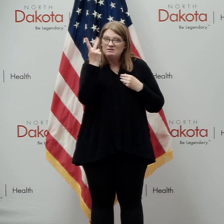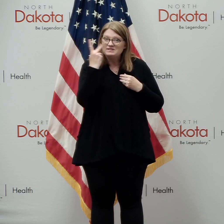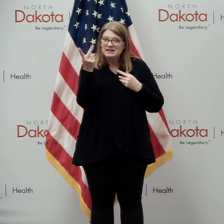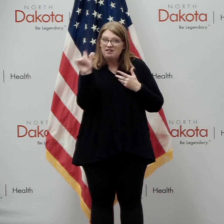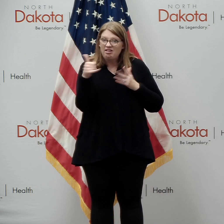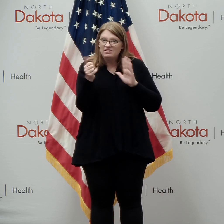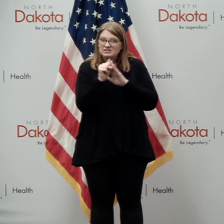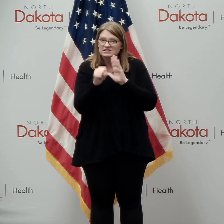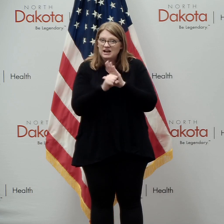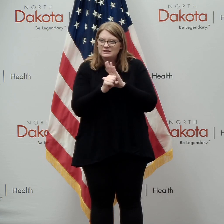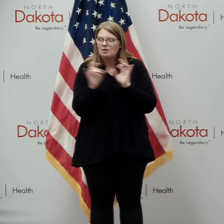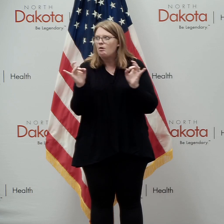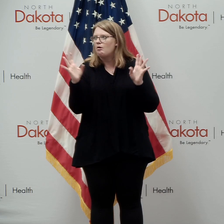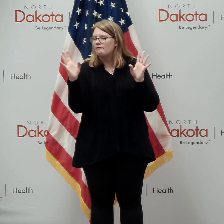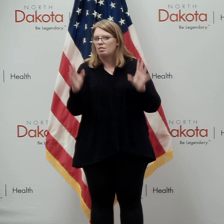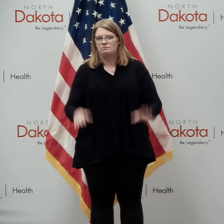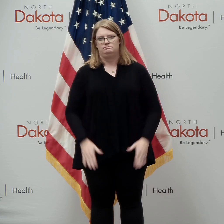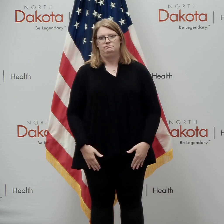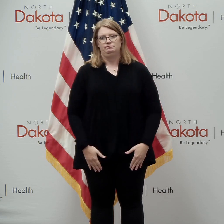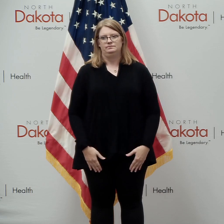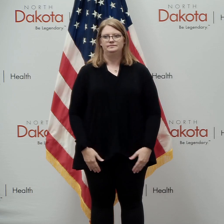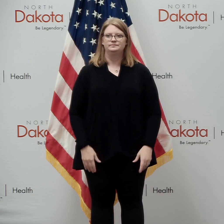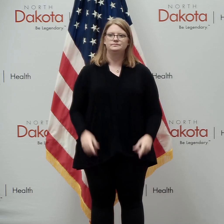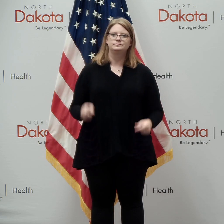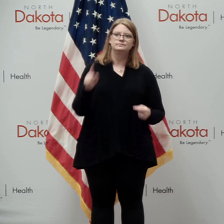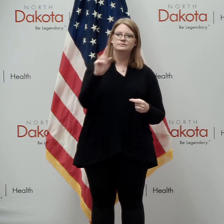not a place that we want to go. Sir?